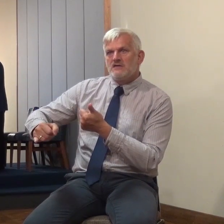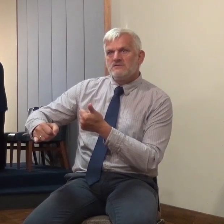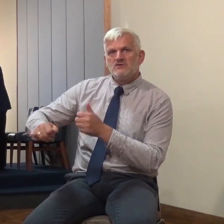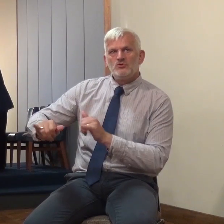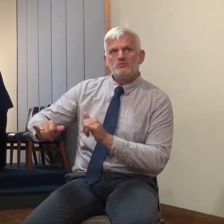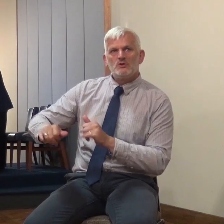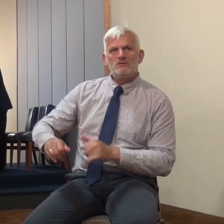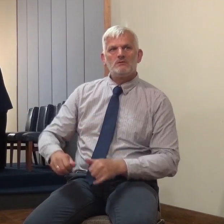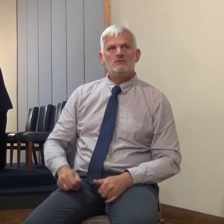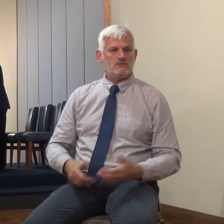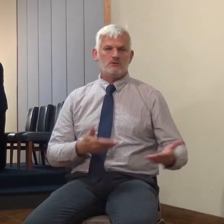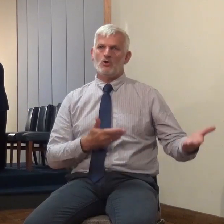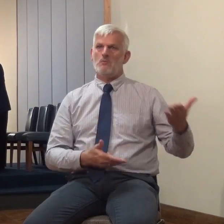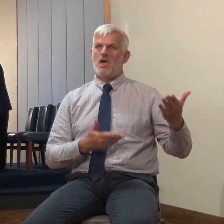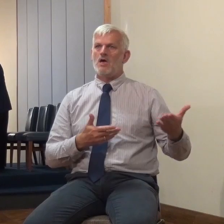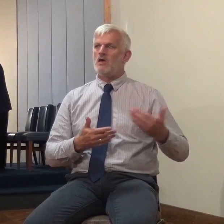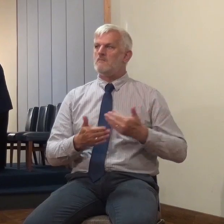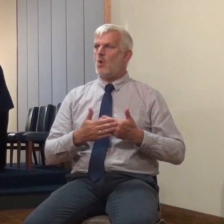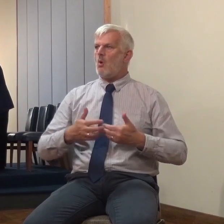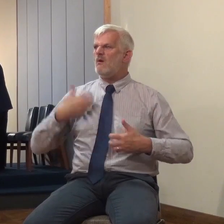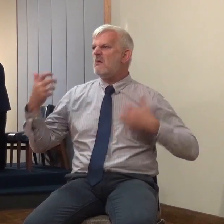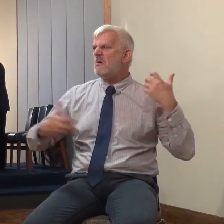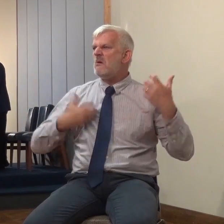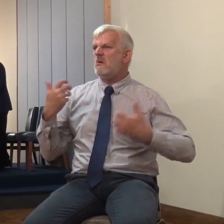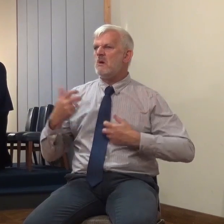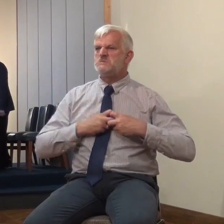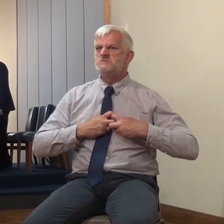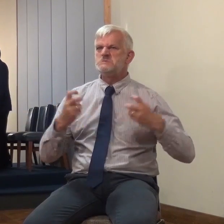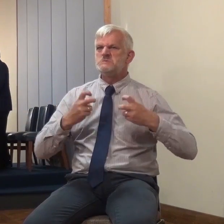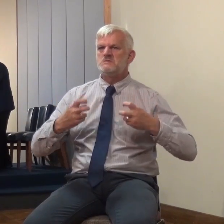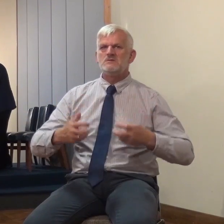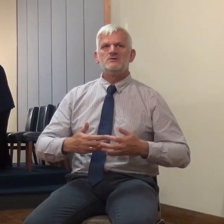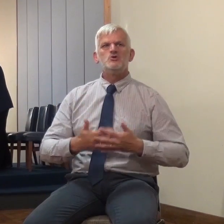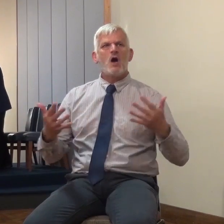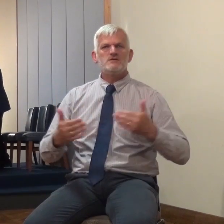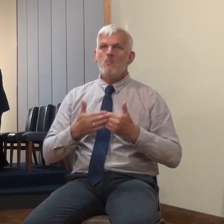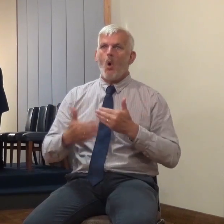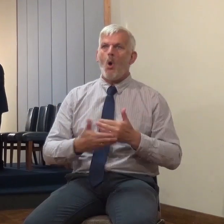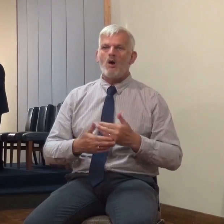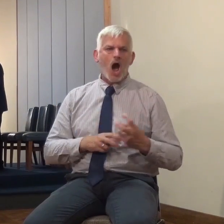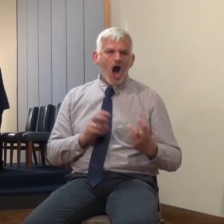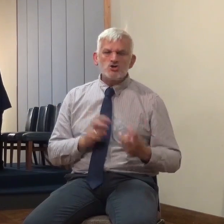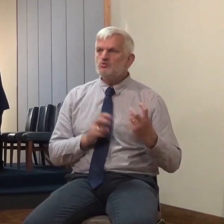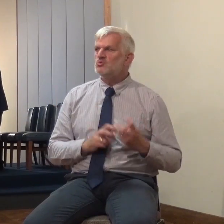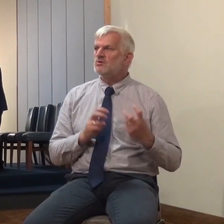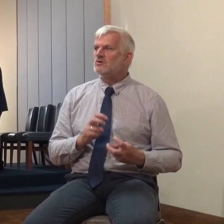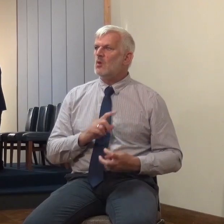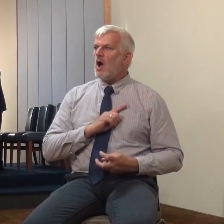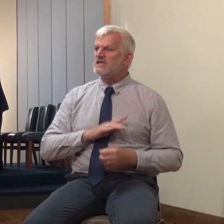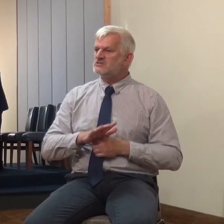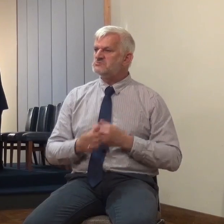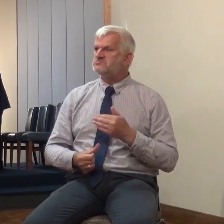More bad-tempered? More angry and complaining? Or ready to argue and find someone